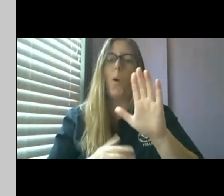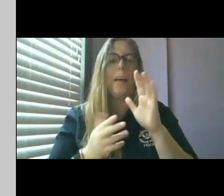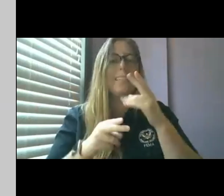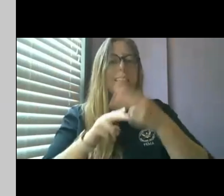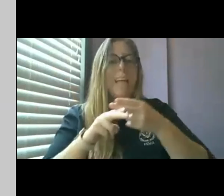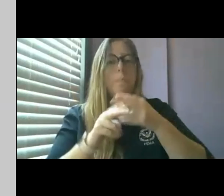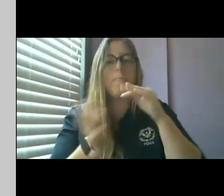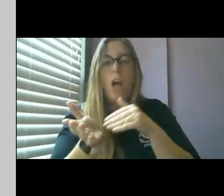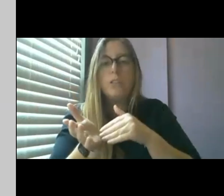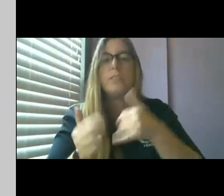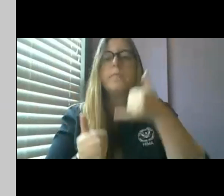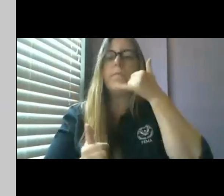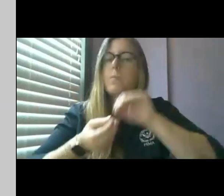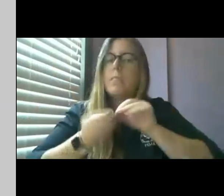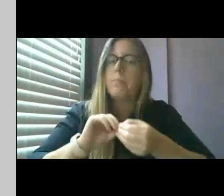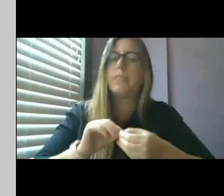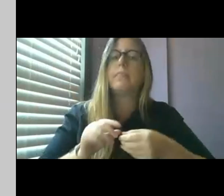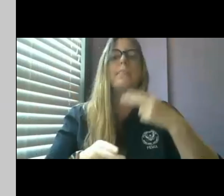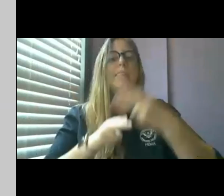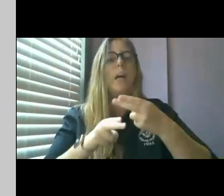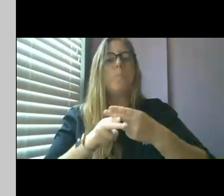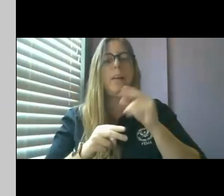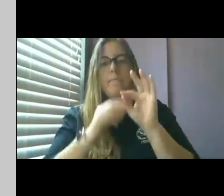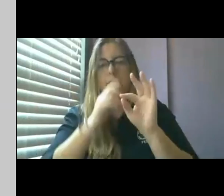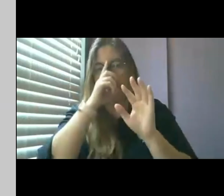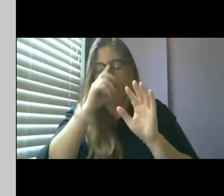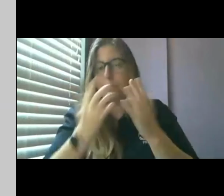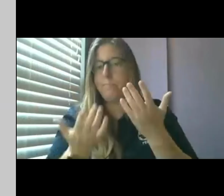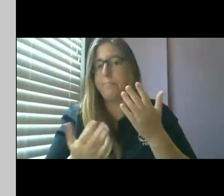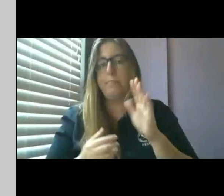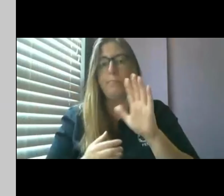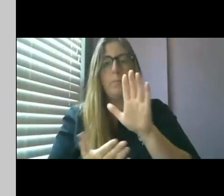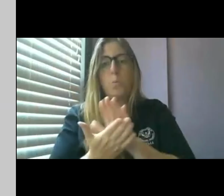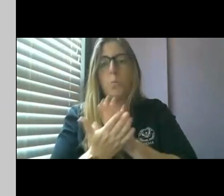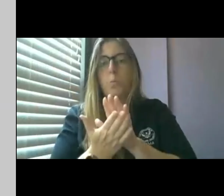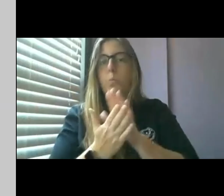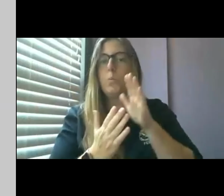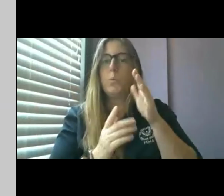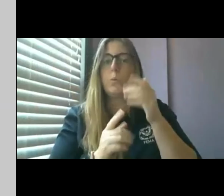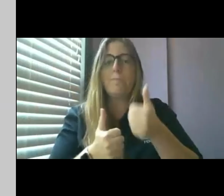your family details, your doctors, the family doctor, the family,